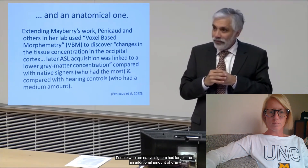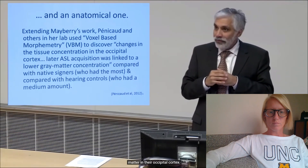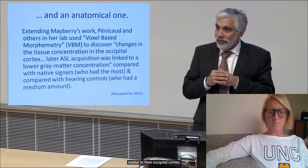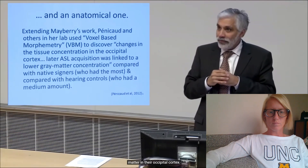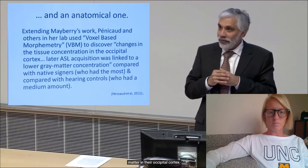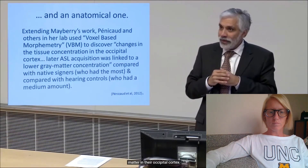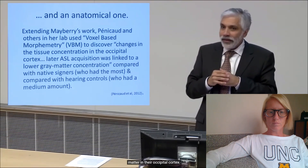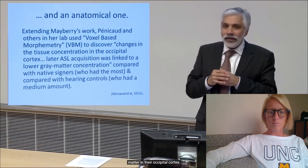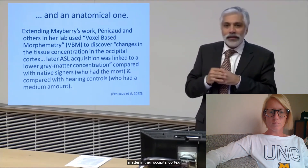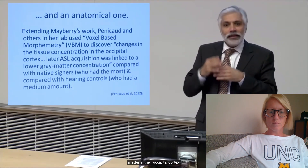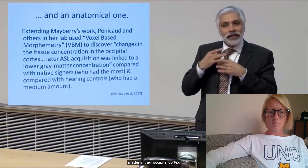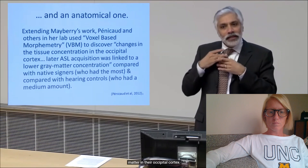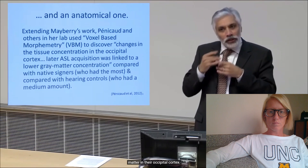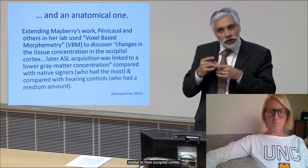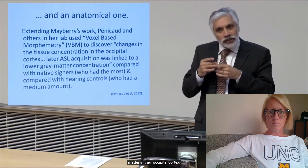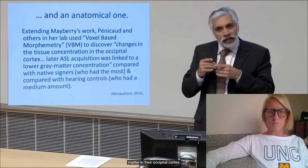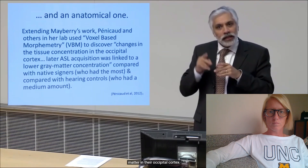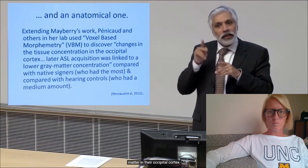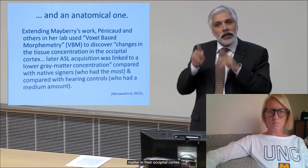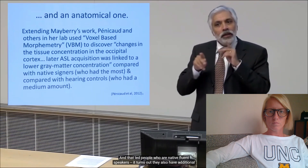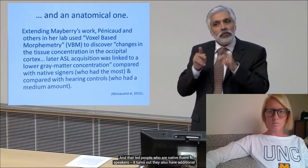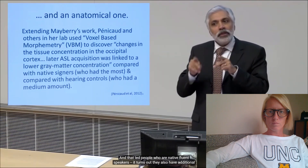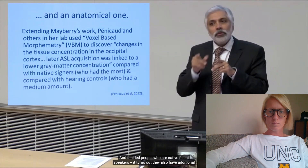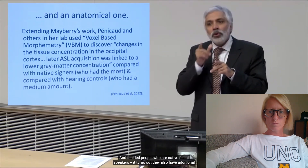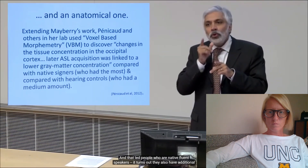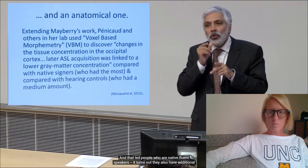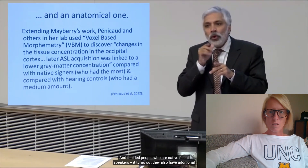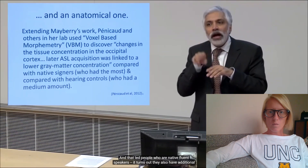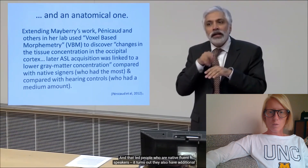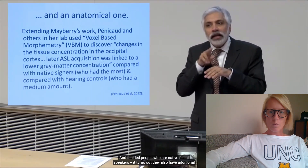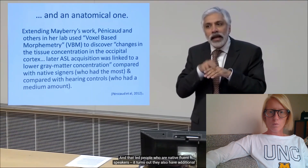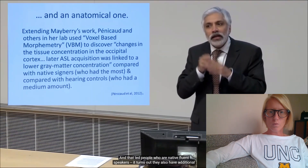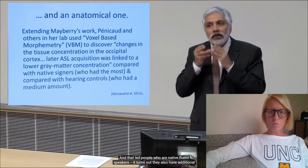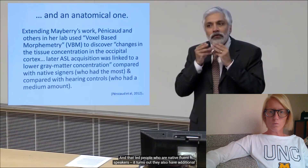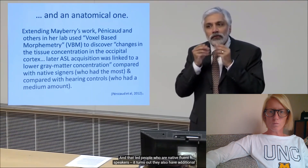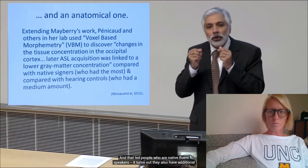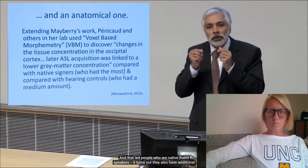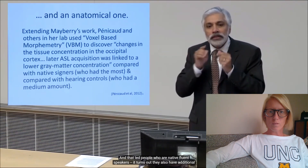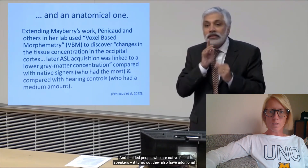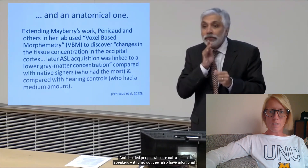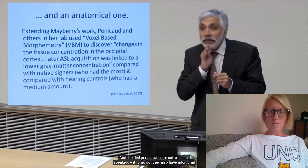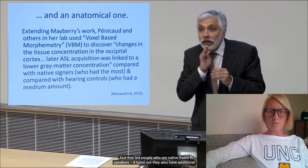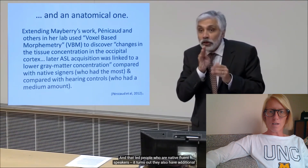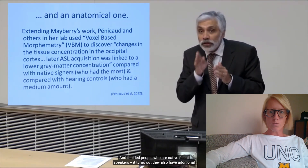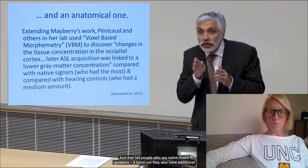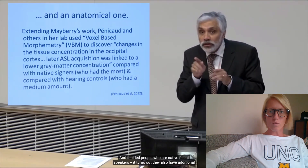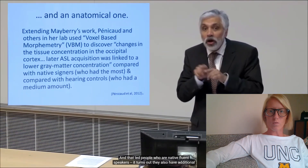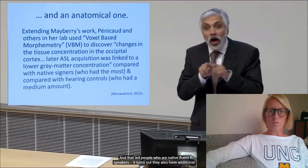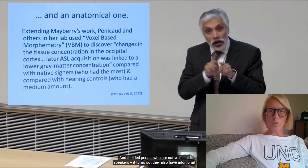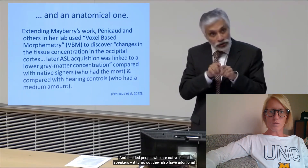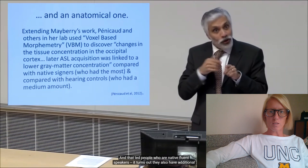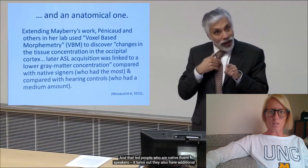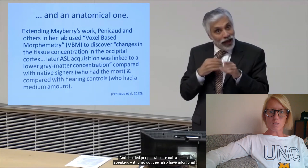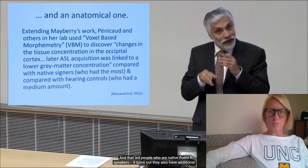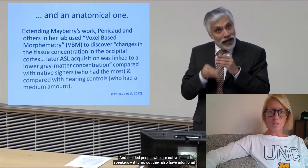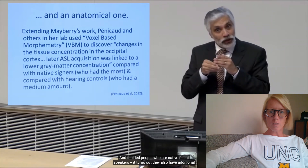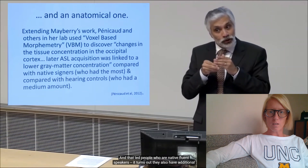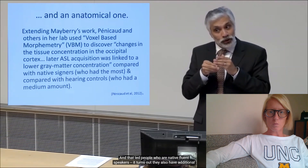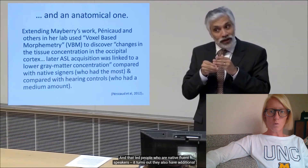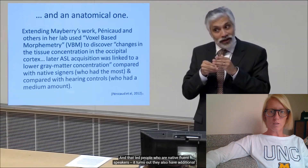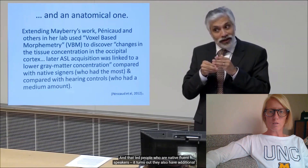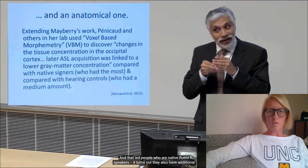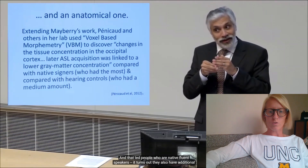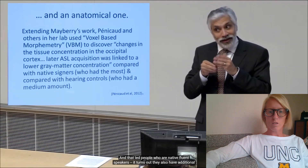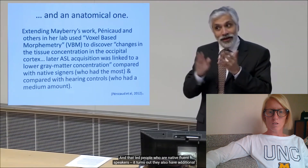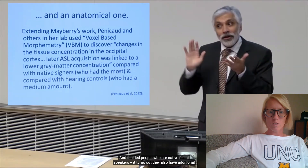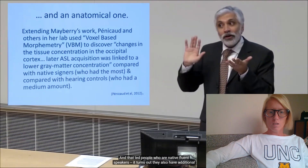amount of gray matter in their occipital cortex. And that led people who are native natural fluent speakers, fluency in speaking well, it